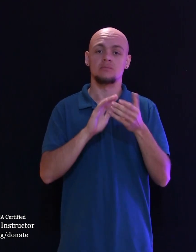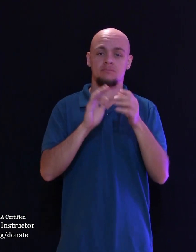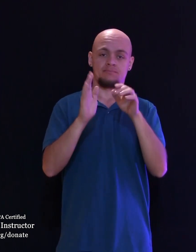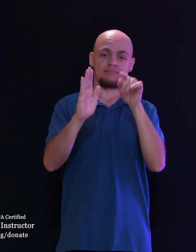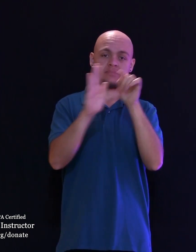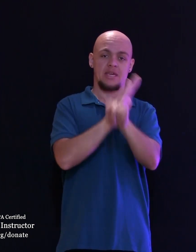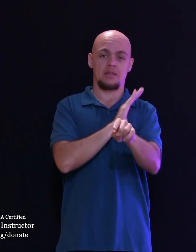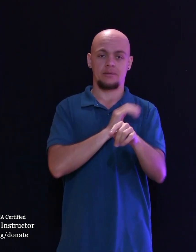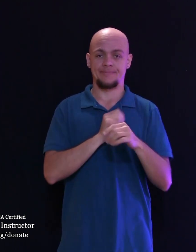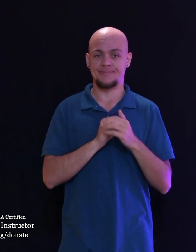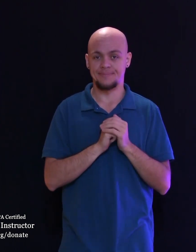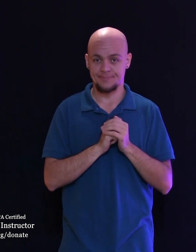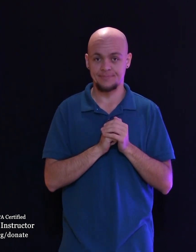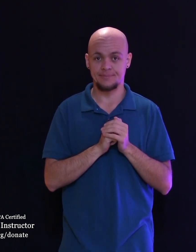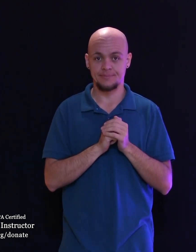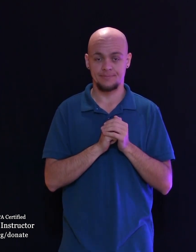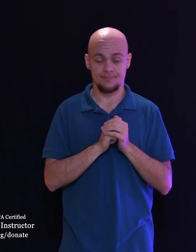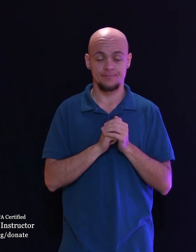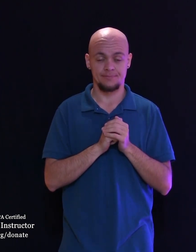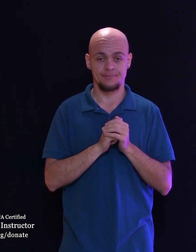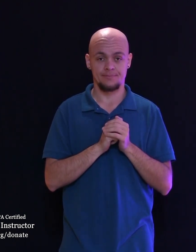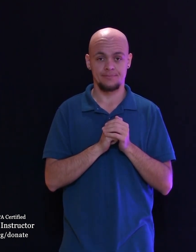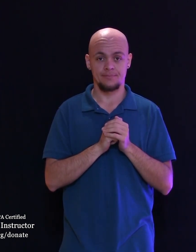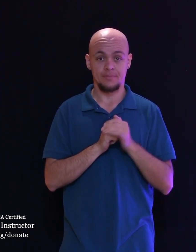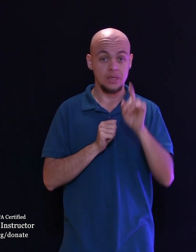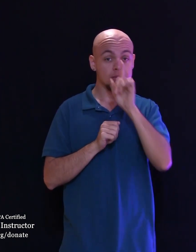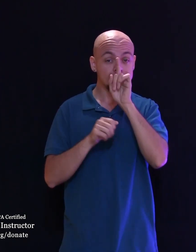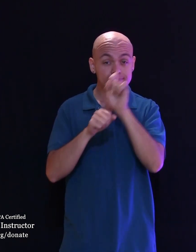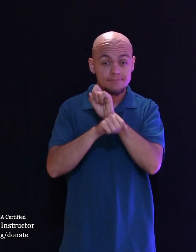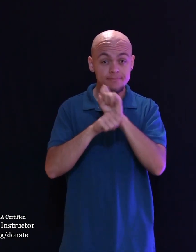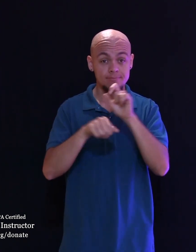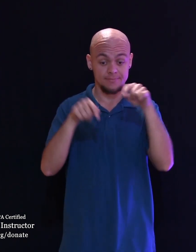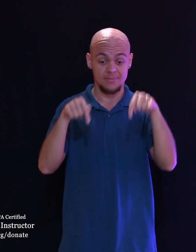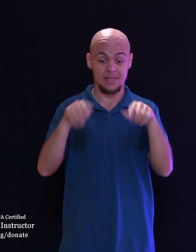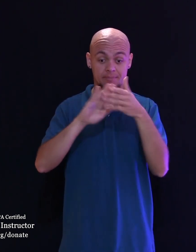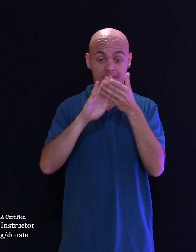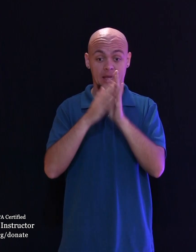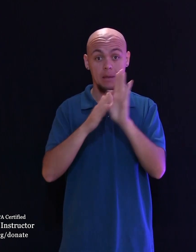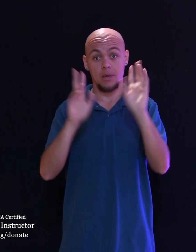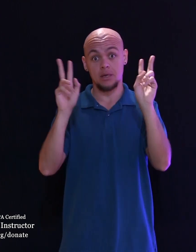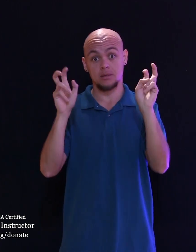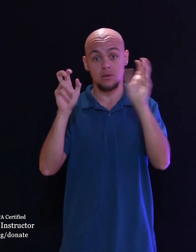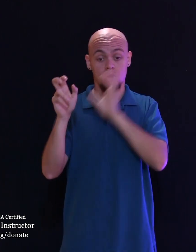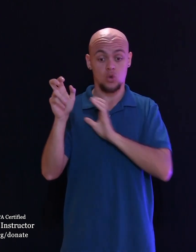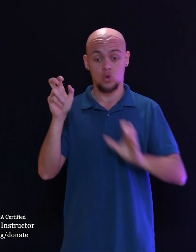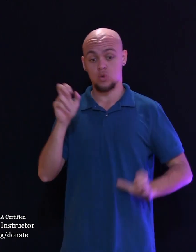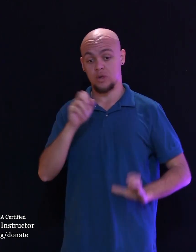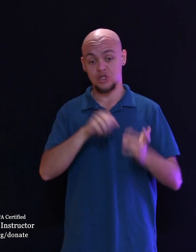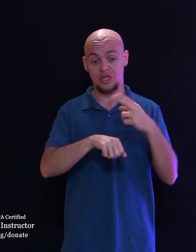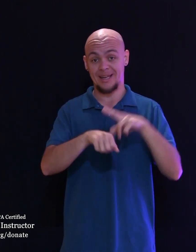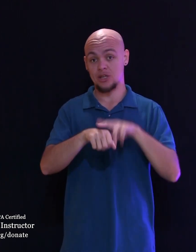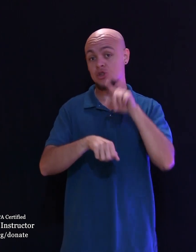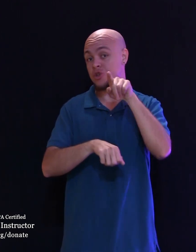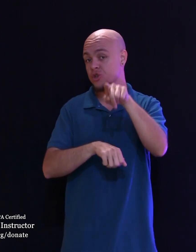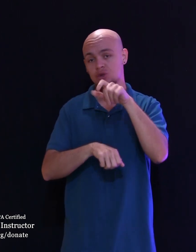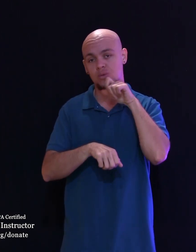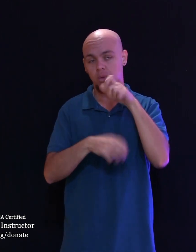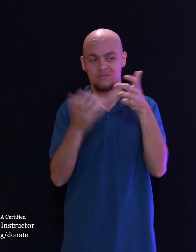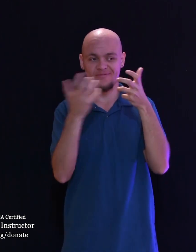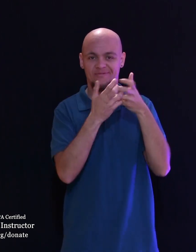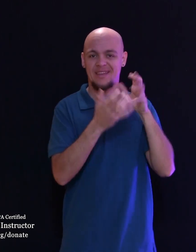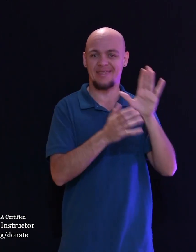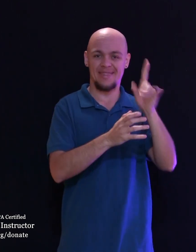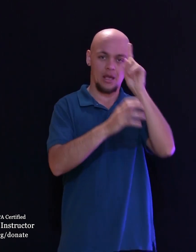You're dead. And I can tell you right now, if we ever truly became, quote, a Christian nation, you're not going to be the right one.